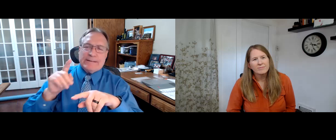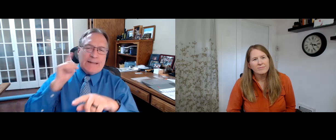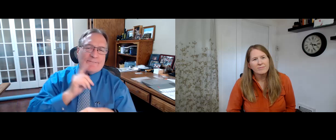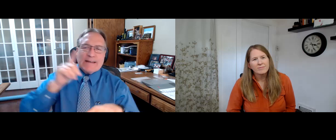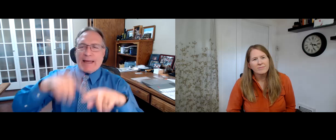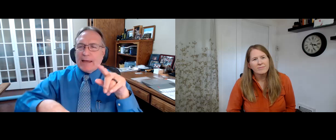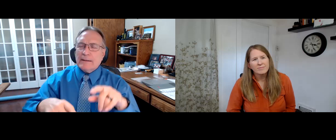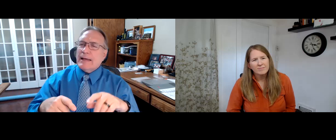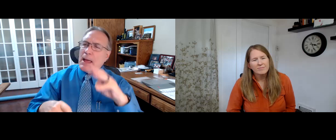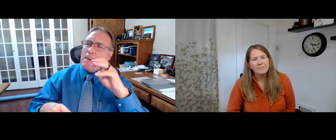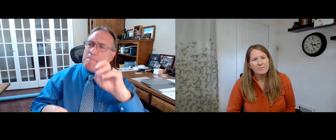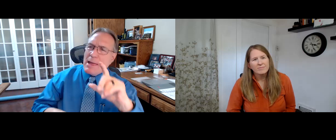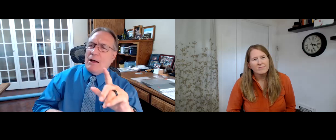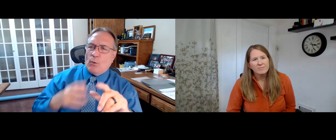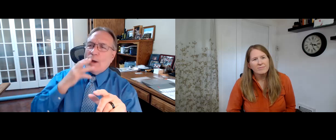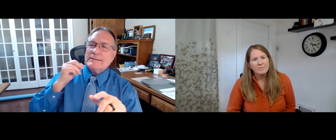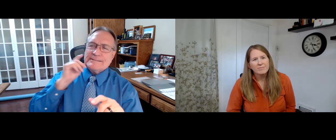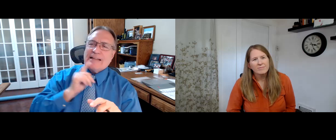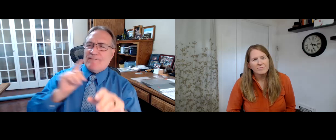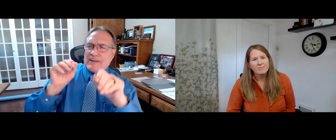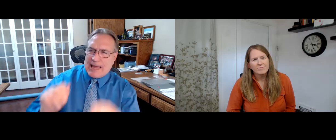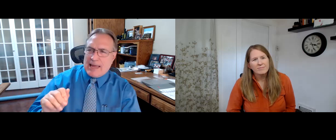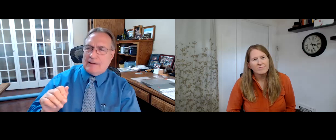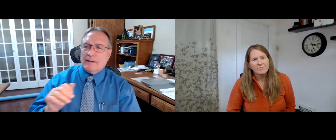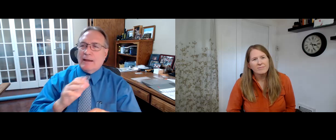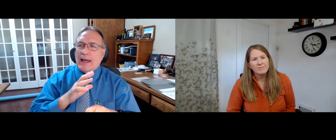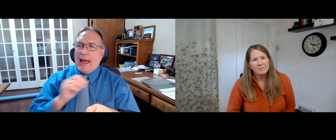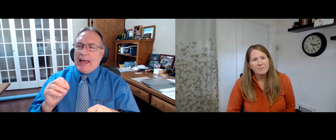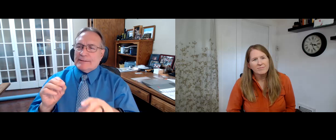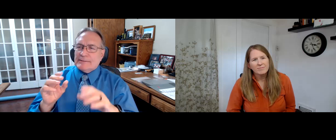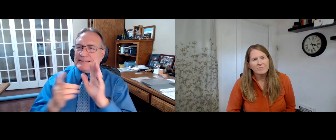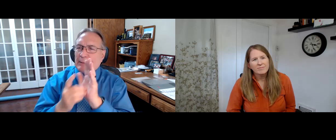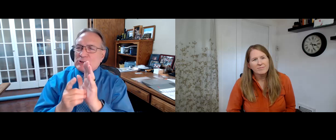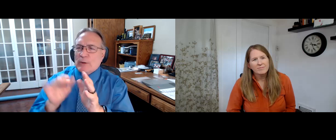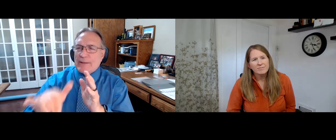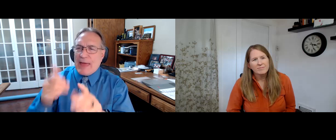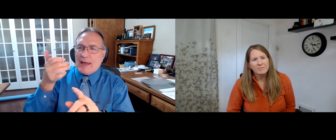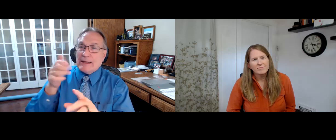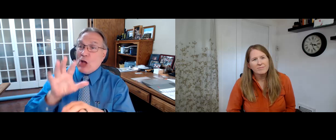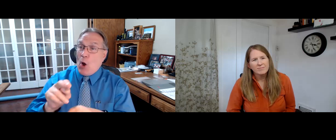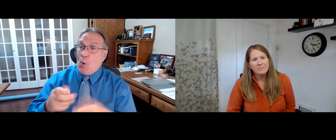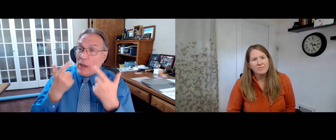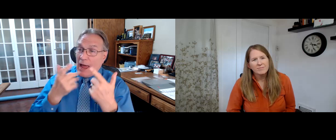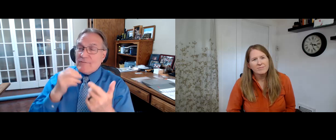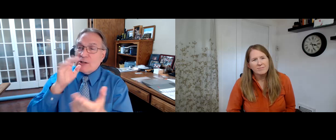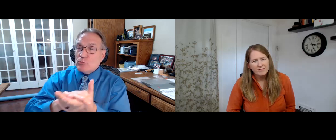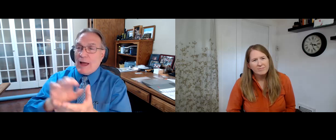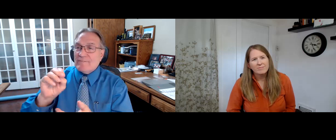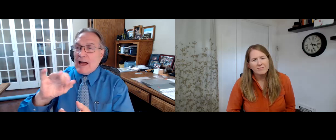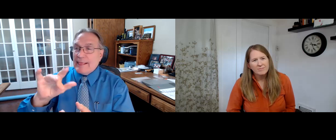deaf can. Mel was deaf can, and demonstrated that in his own life and life.